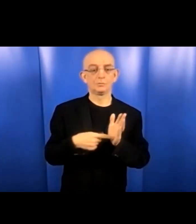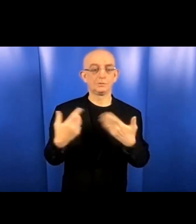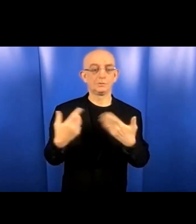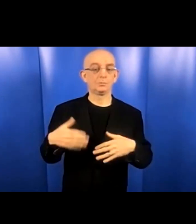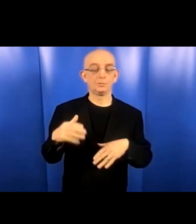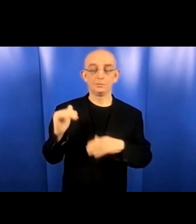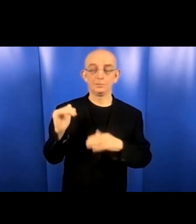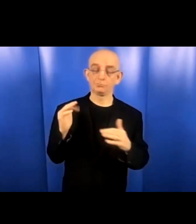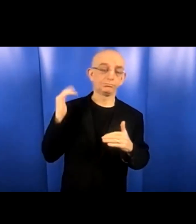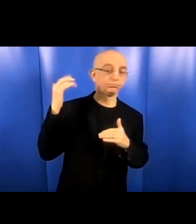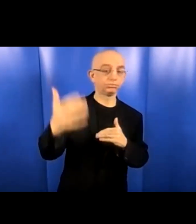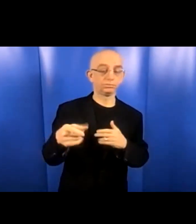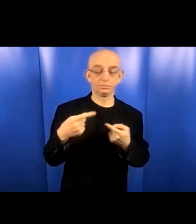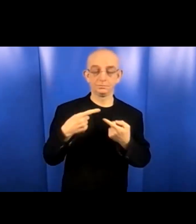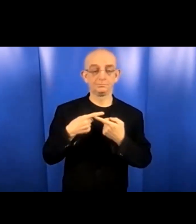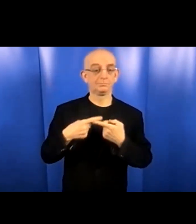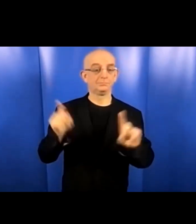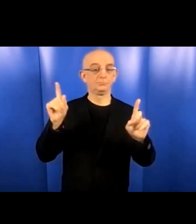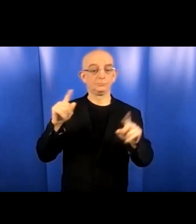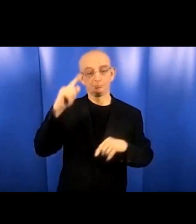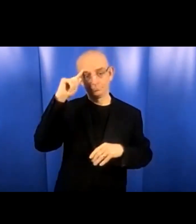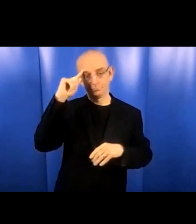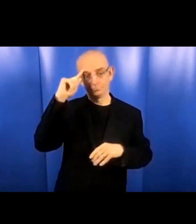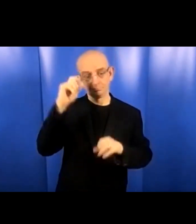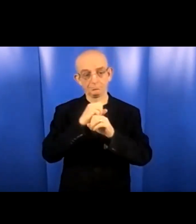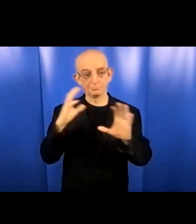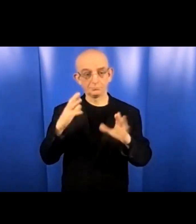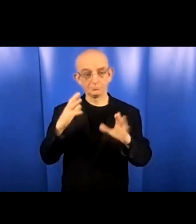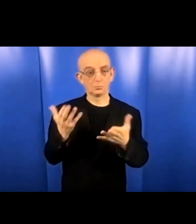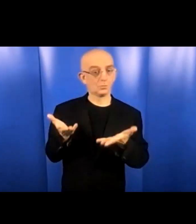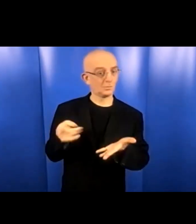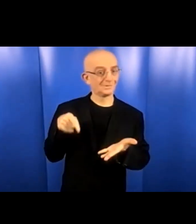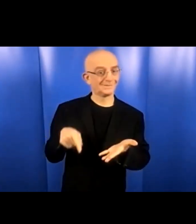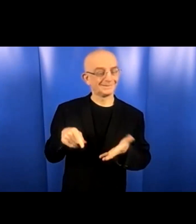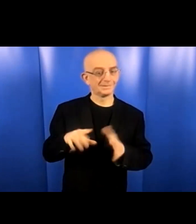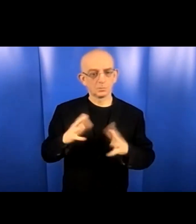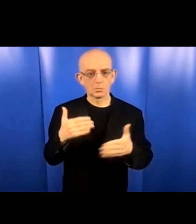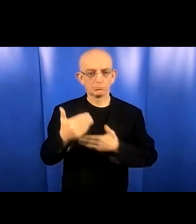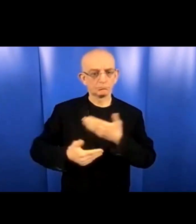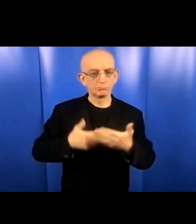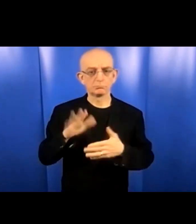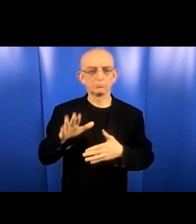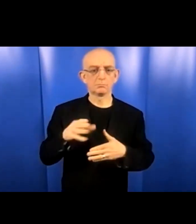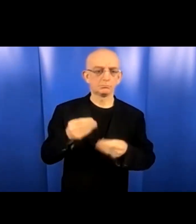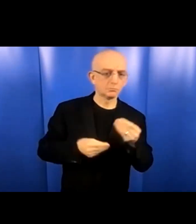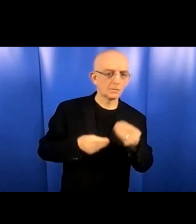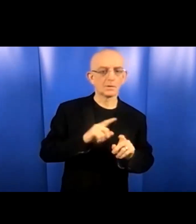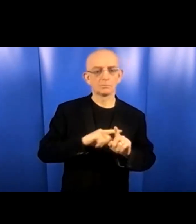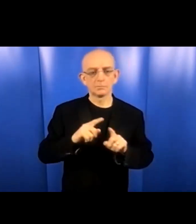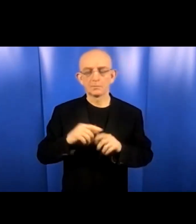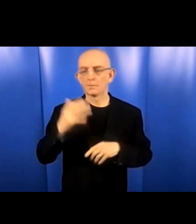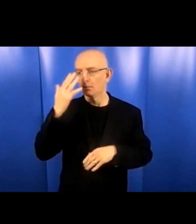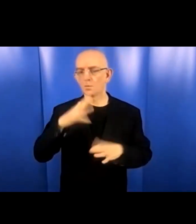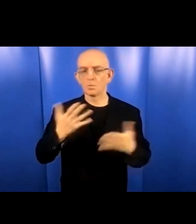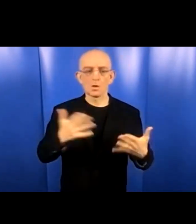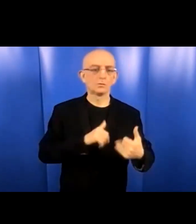different world. So realizing their issues, understanding their problems, understanding the challenges, and understanding the way